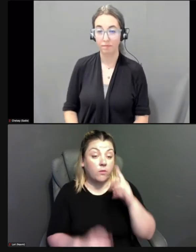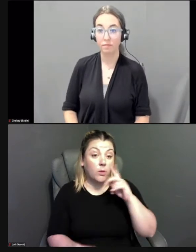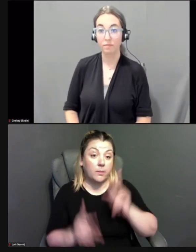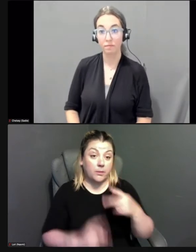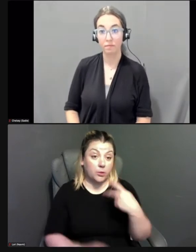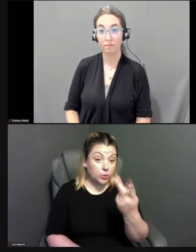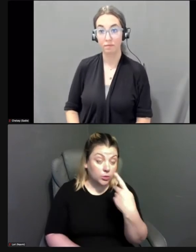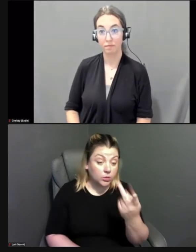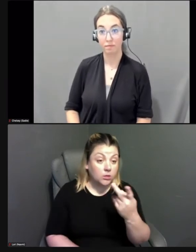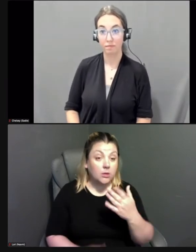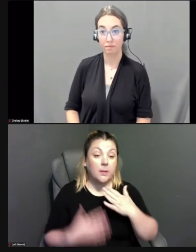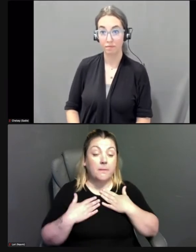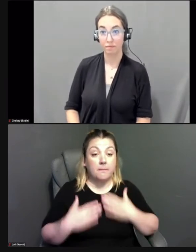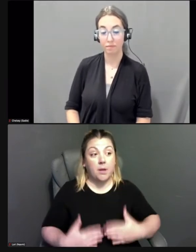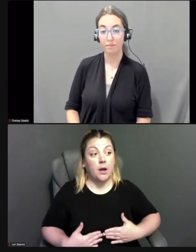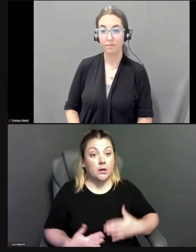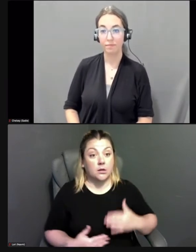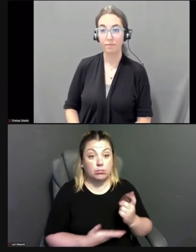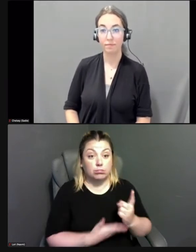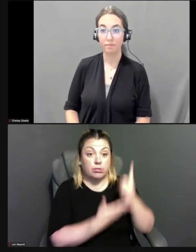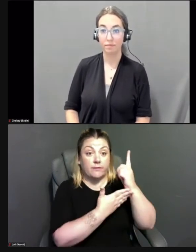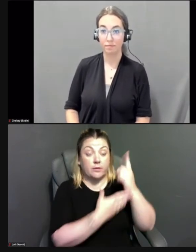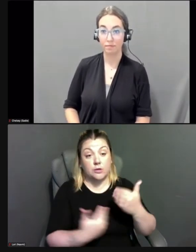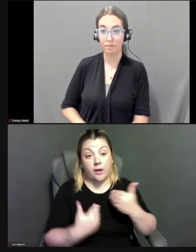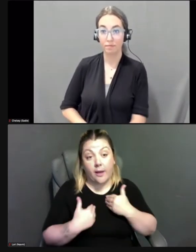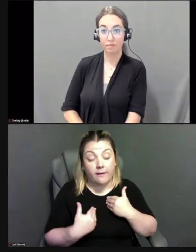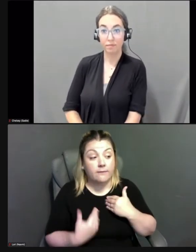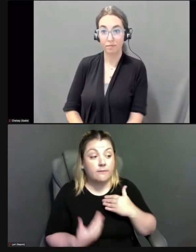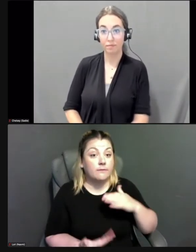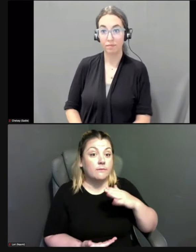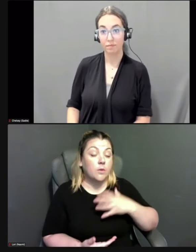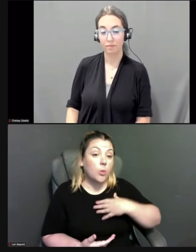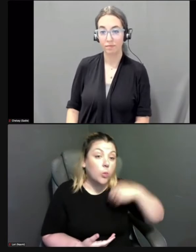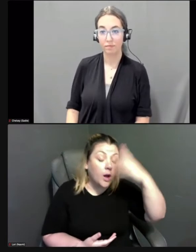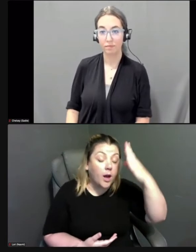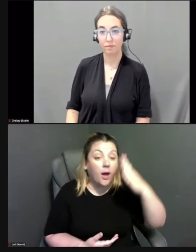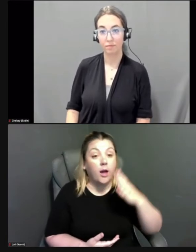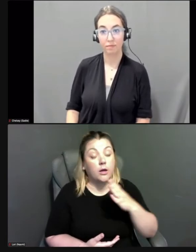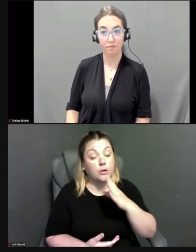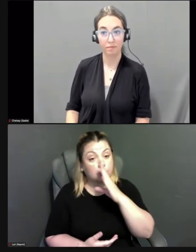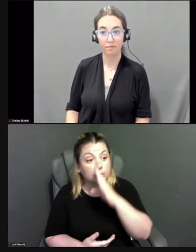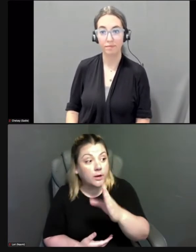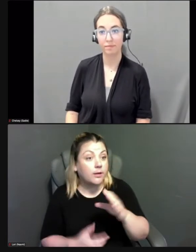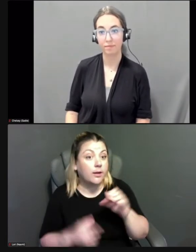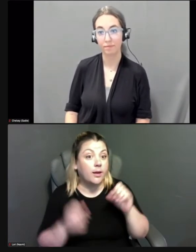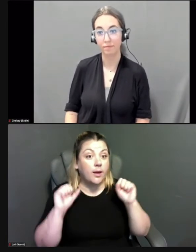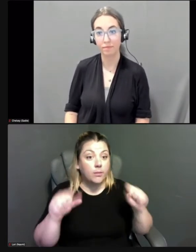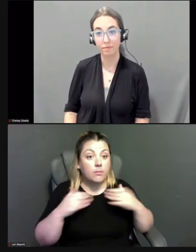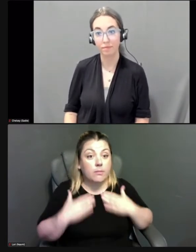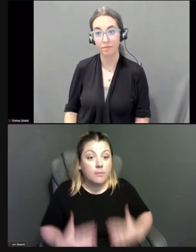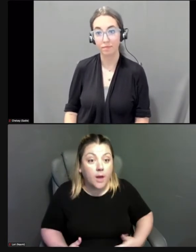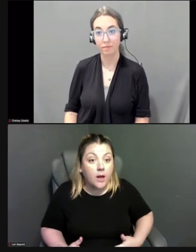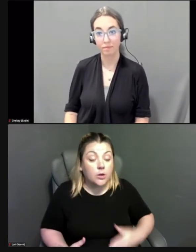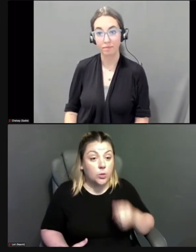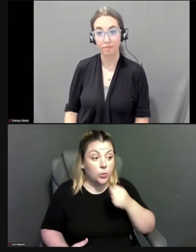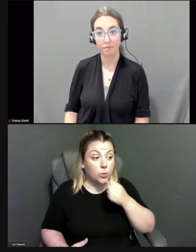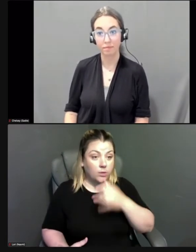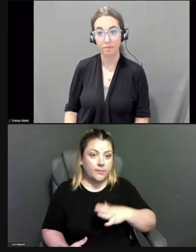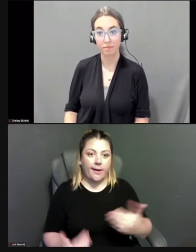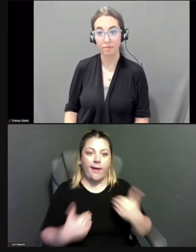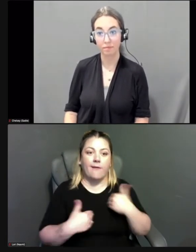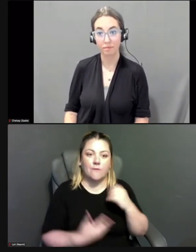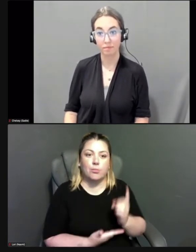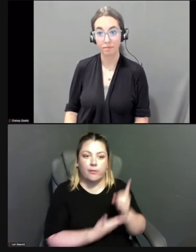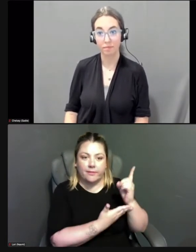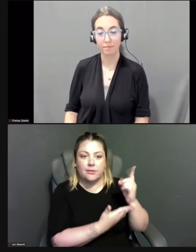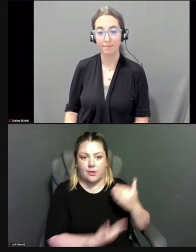straight size, or in my case, small fat, white, cisgender, able-bodied women, we have a lot of privilege. And so it's